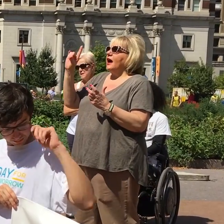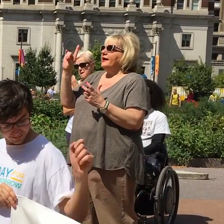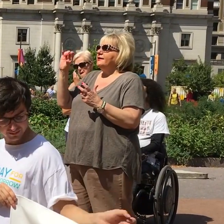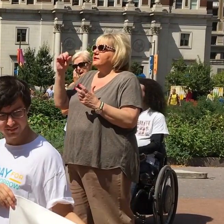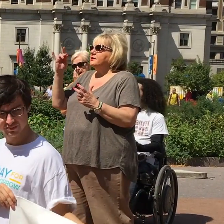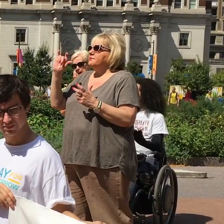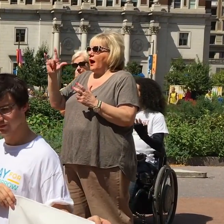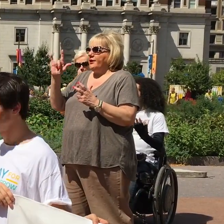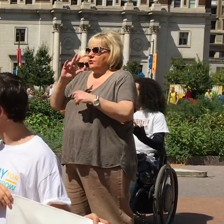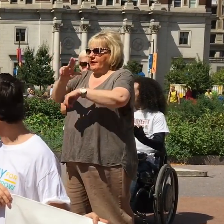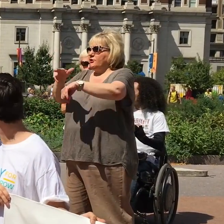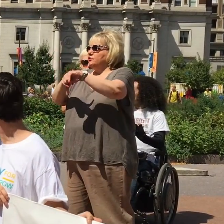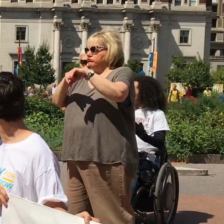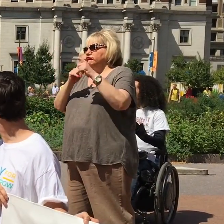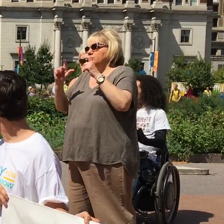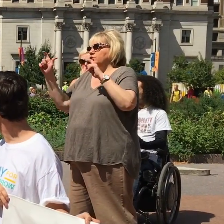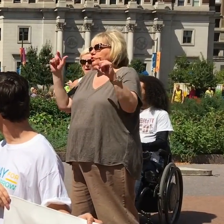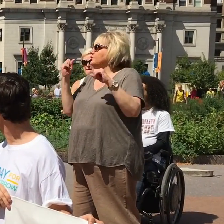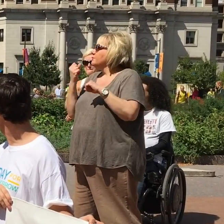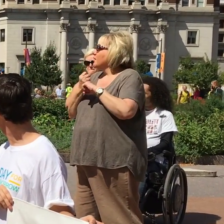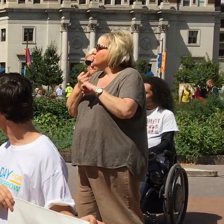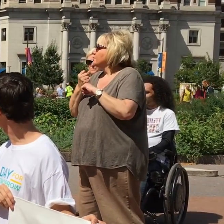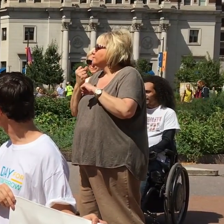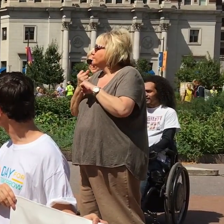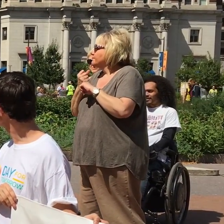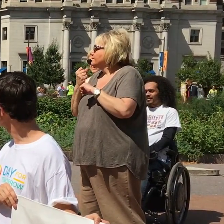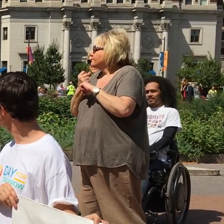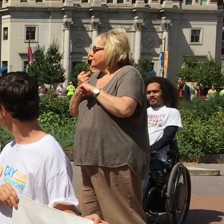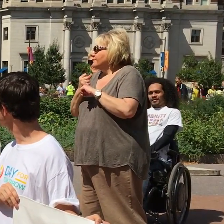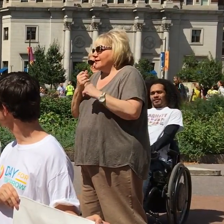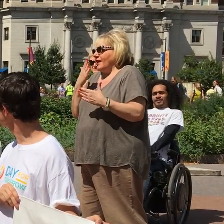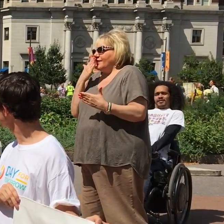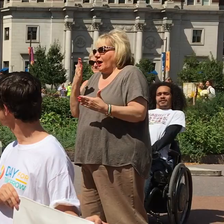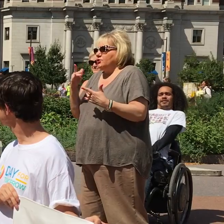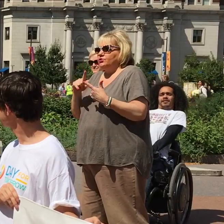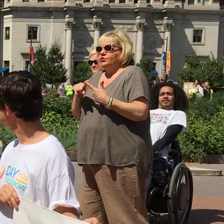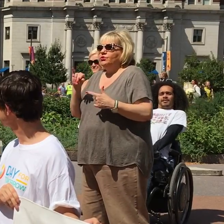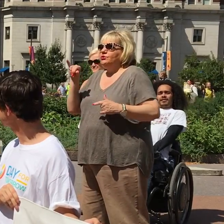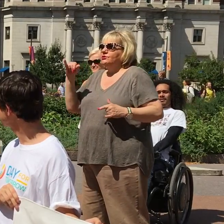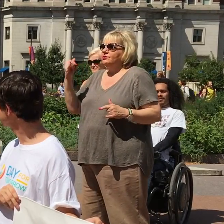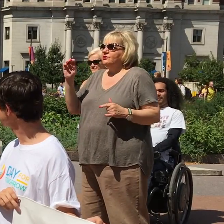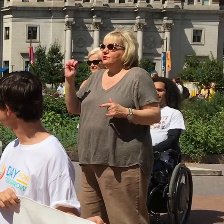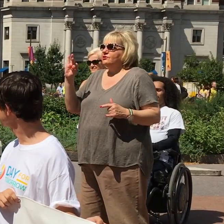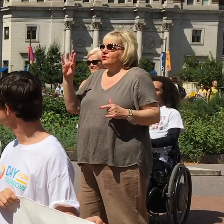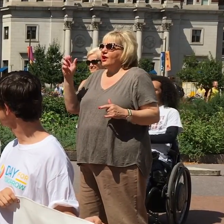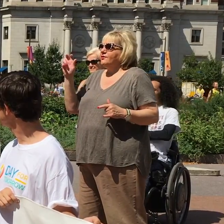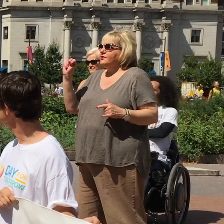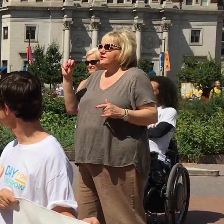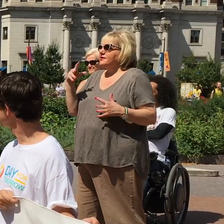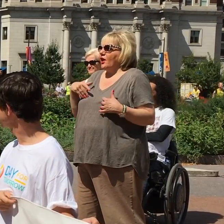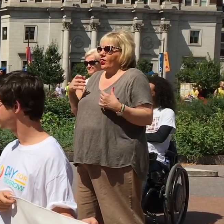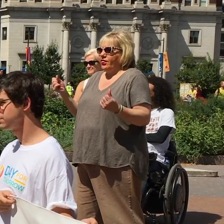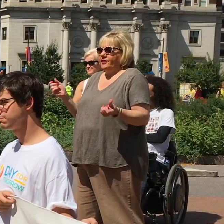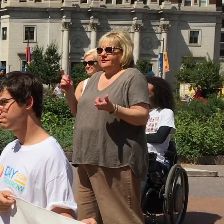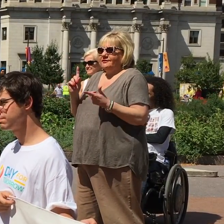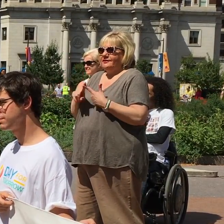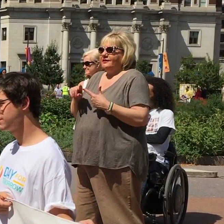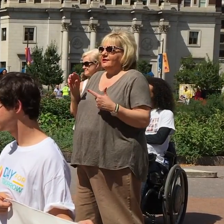want to thank Jefferson Health McGee Rehab,